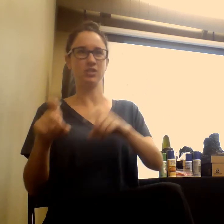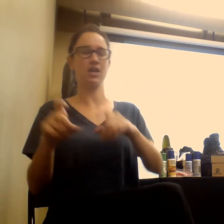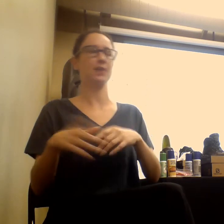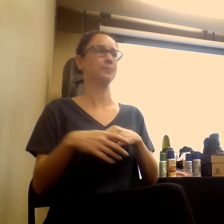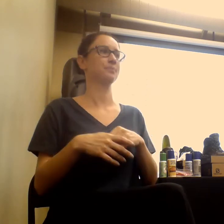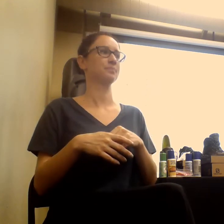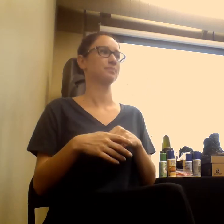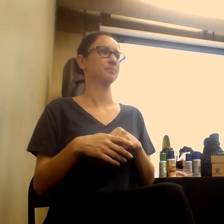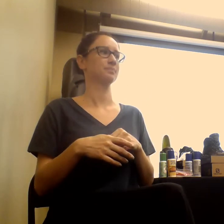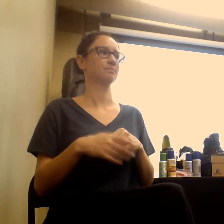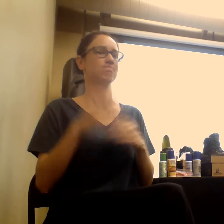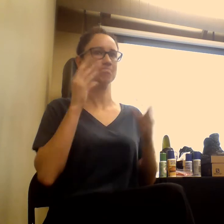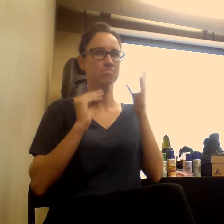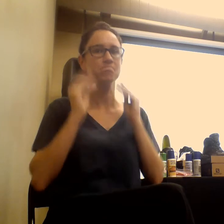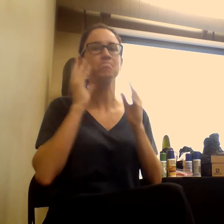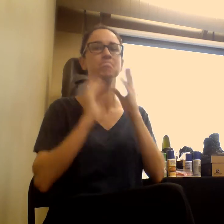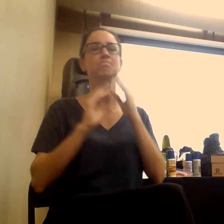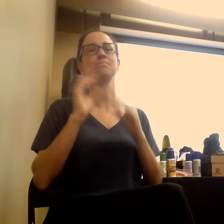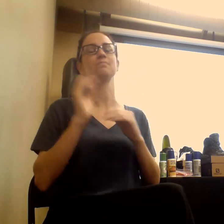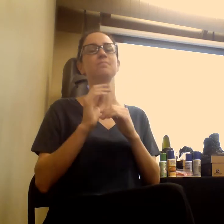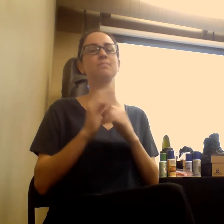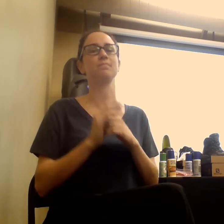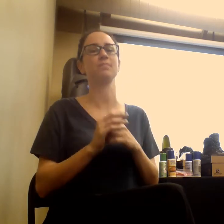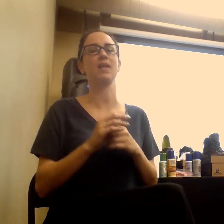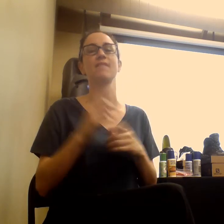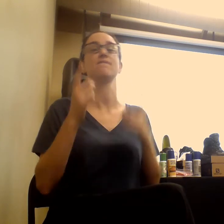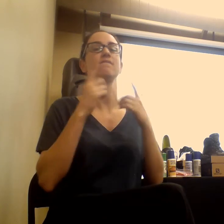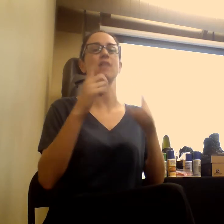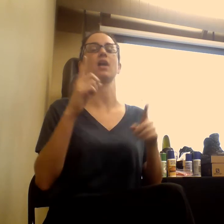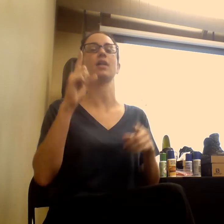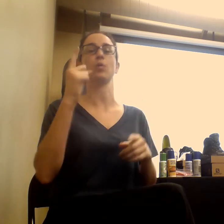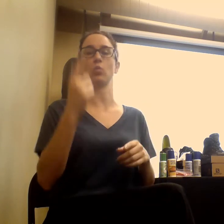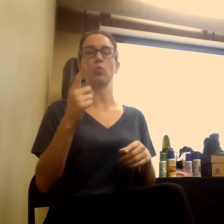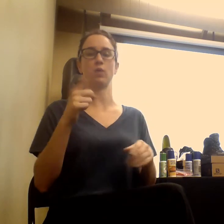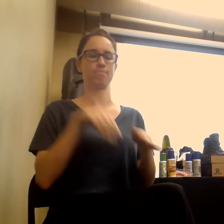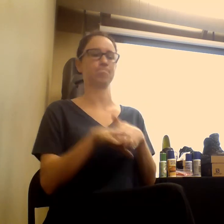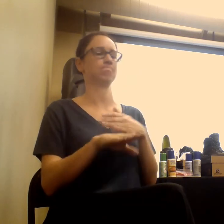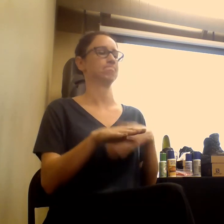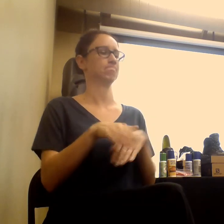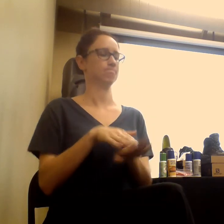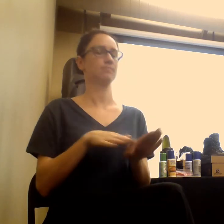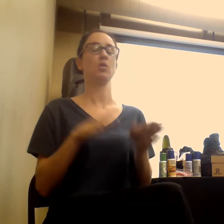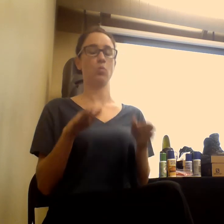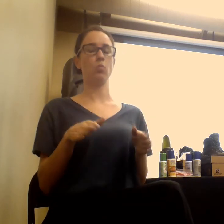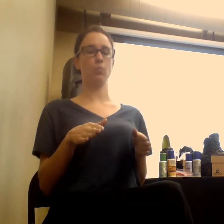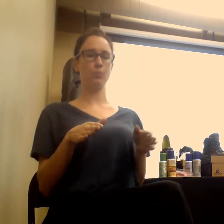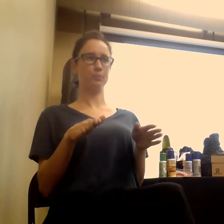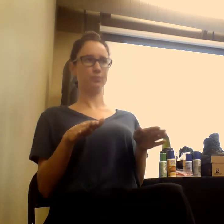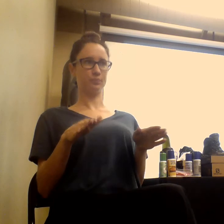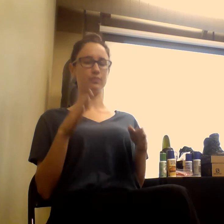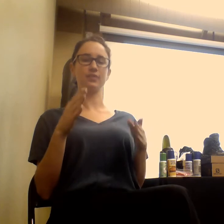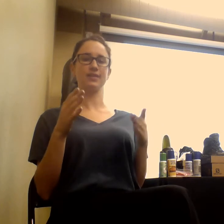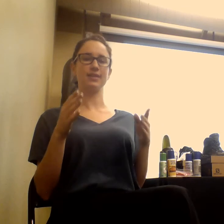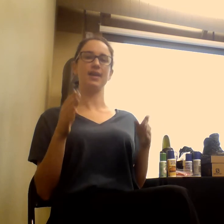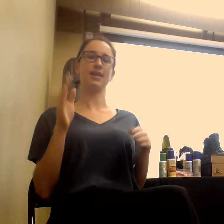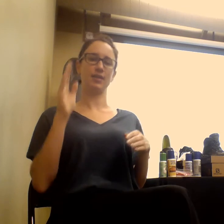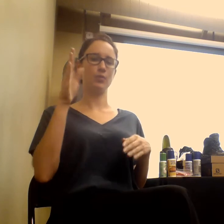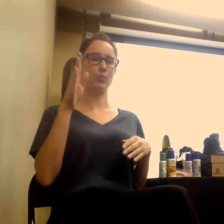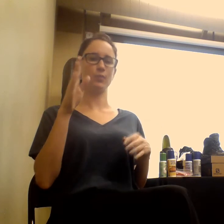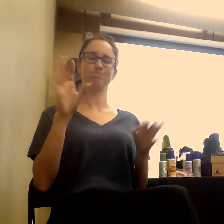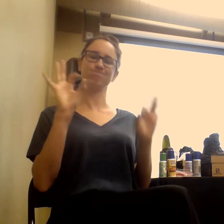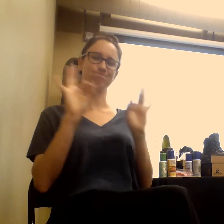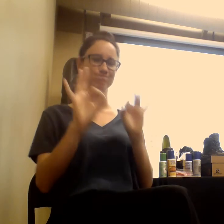is, everything fits. Don't forget insoles, very important. If I had my choice, nobody would leave